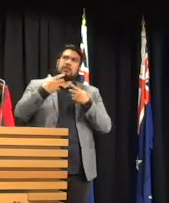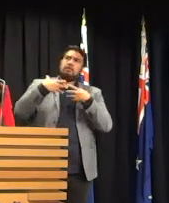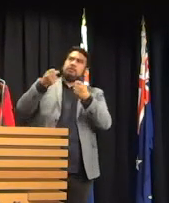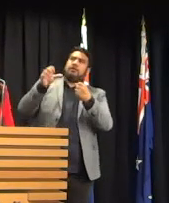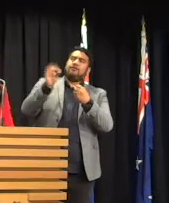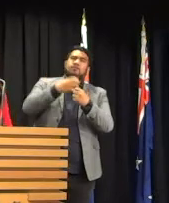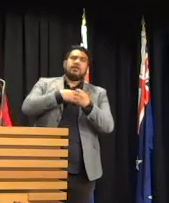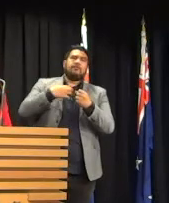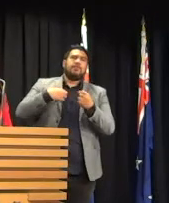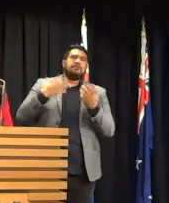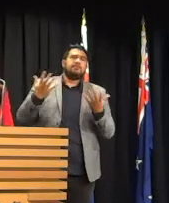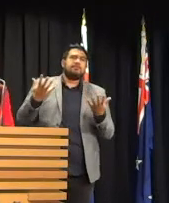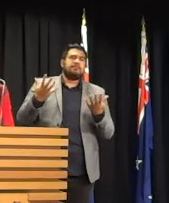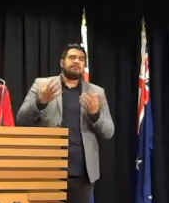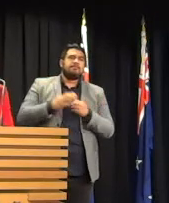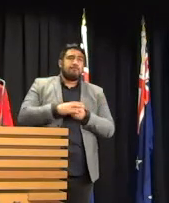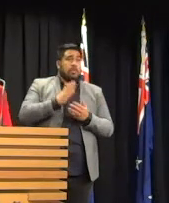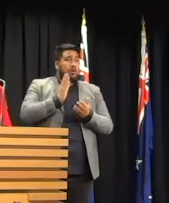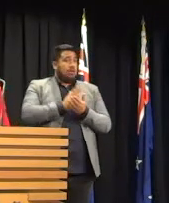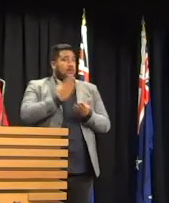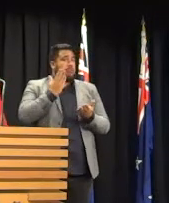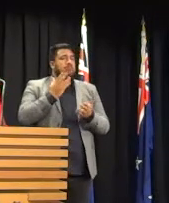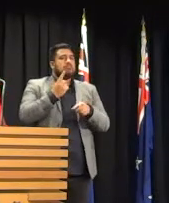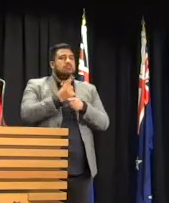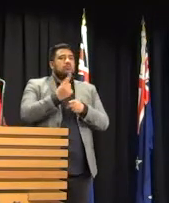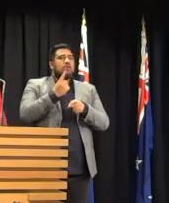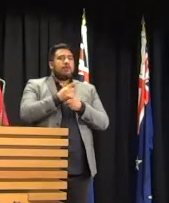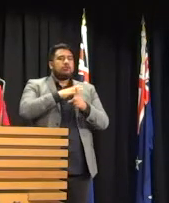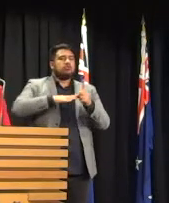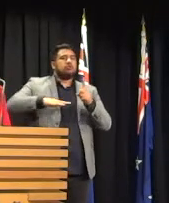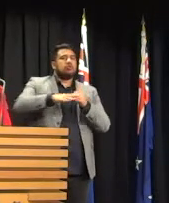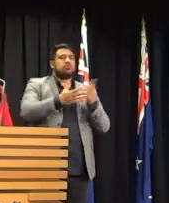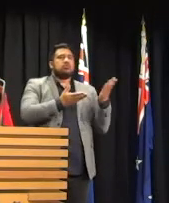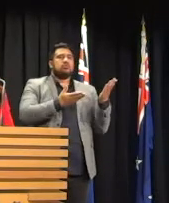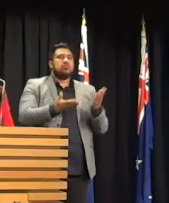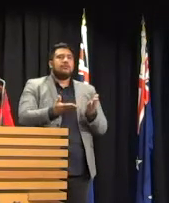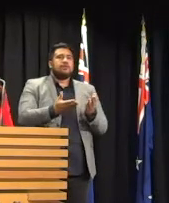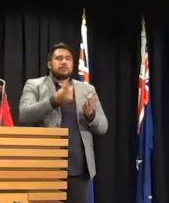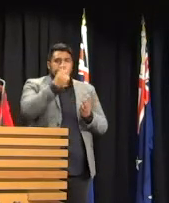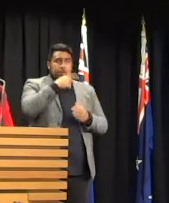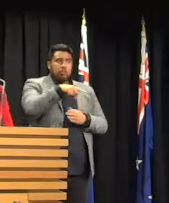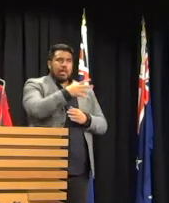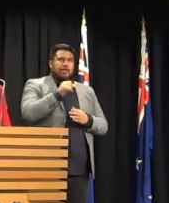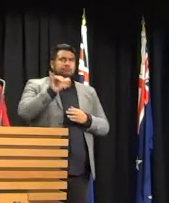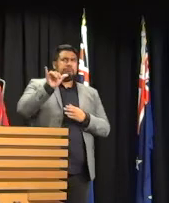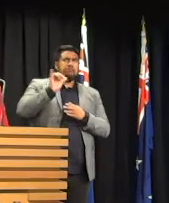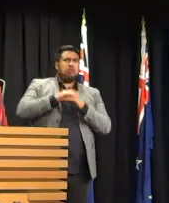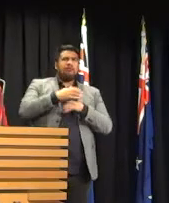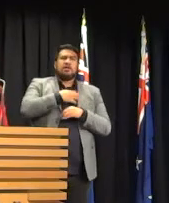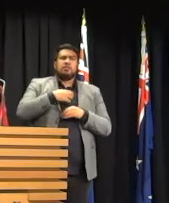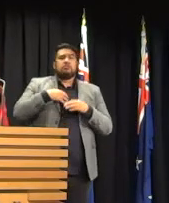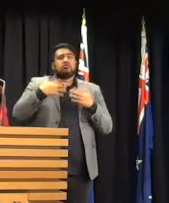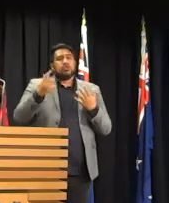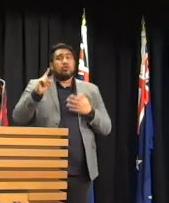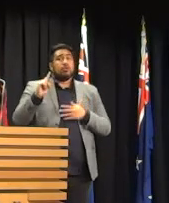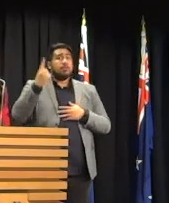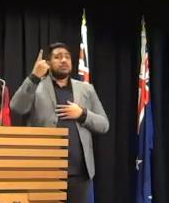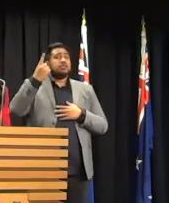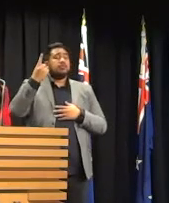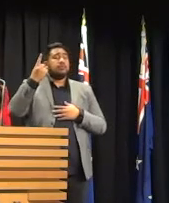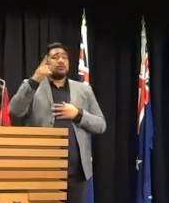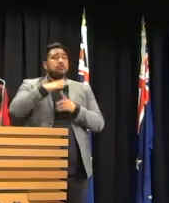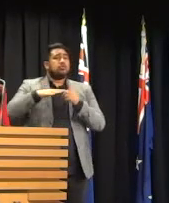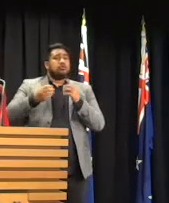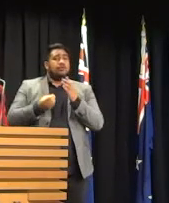government. It's particularly the case when it comes to social services. And that's why the Minister for Social Development has announced she